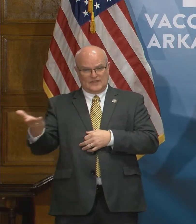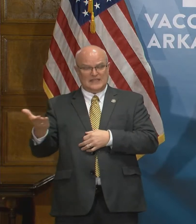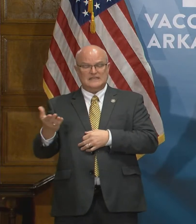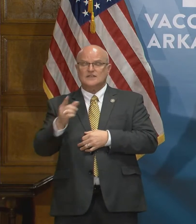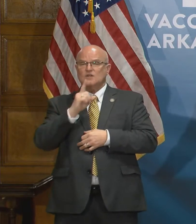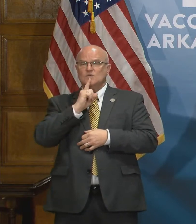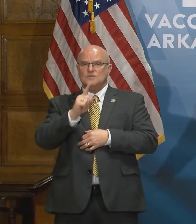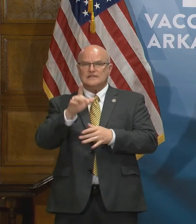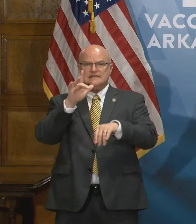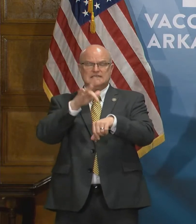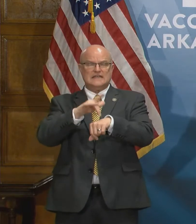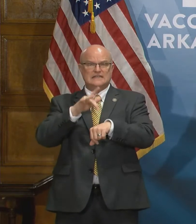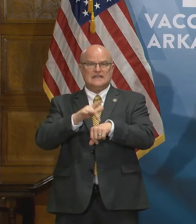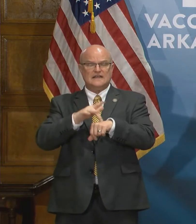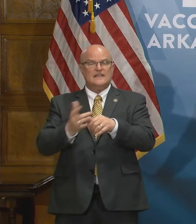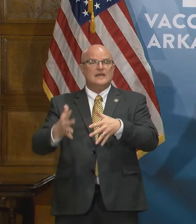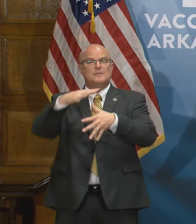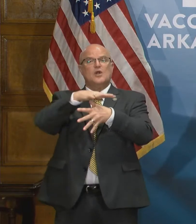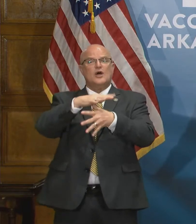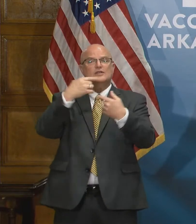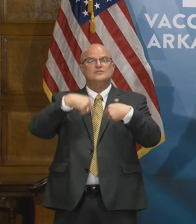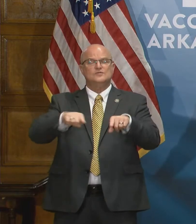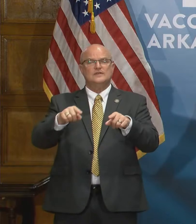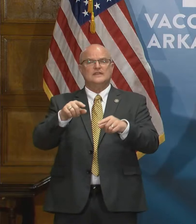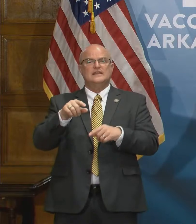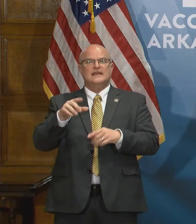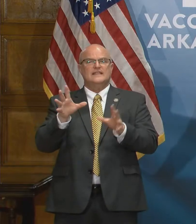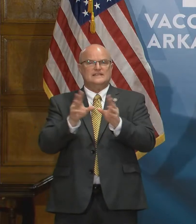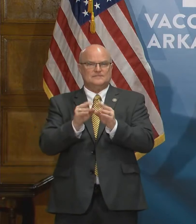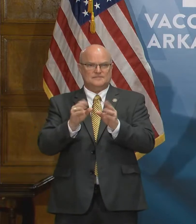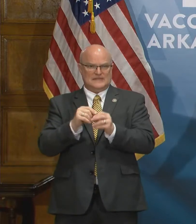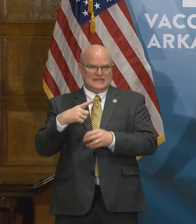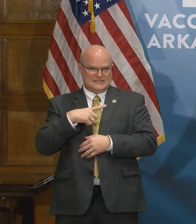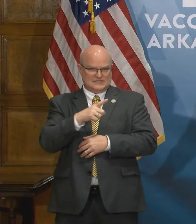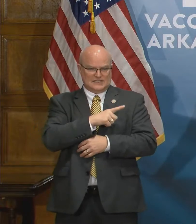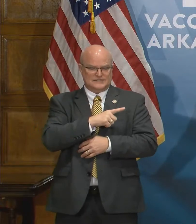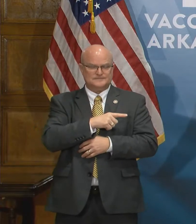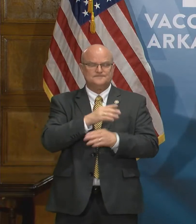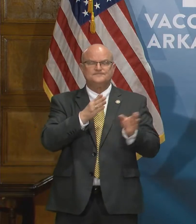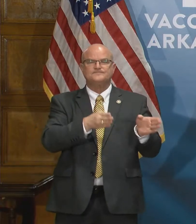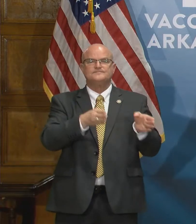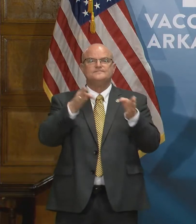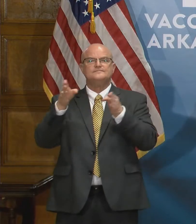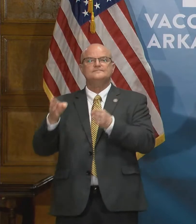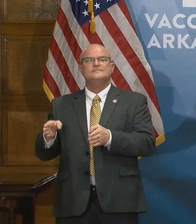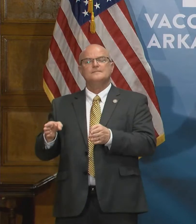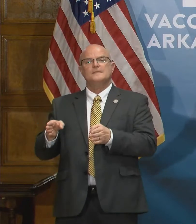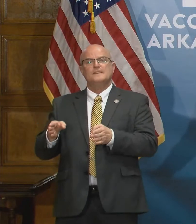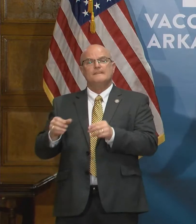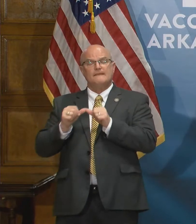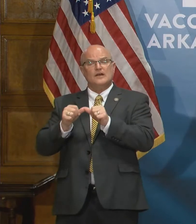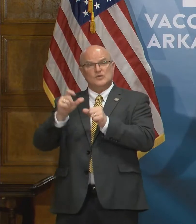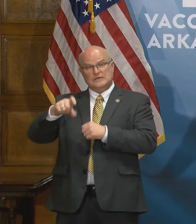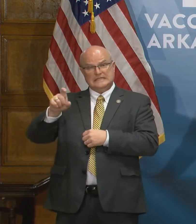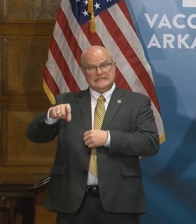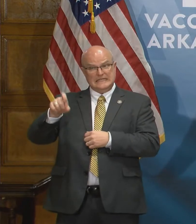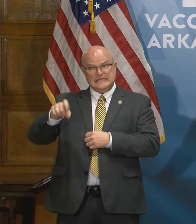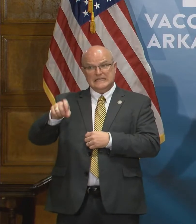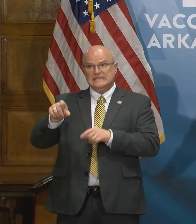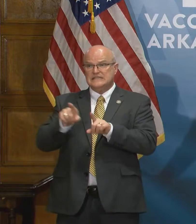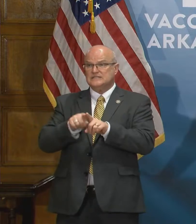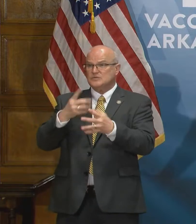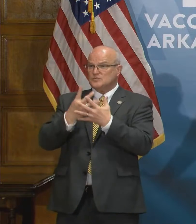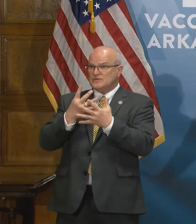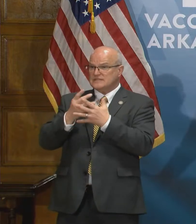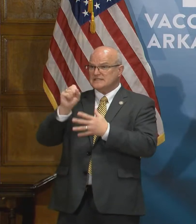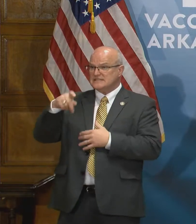to highlight those priorities during the fiscal session. In terms of the ongoing needs as to